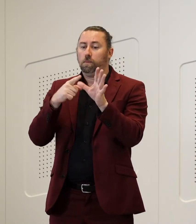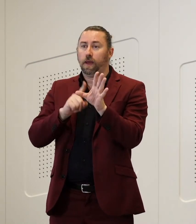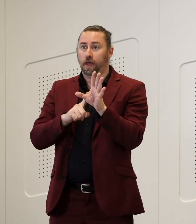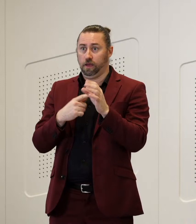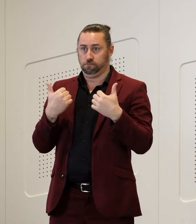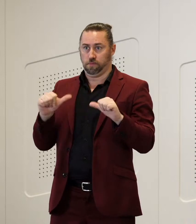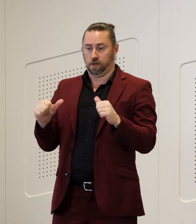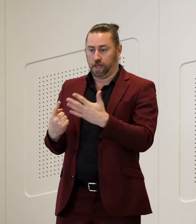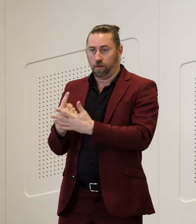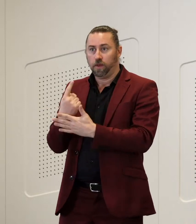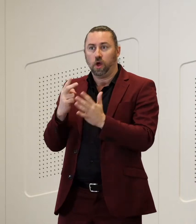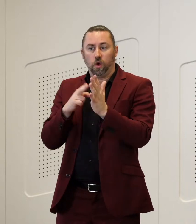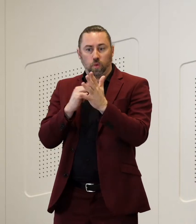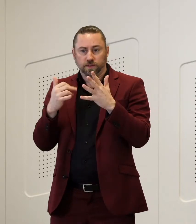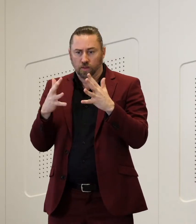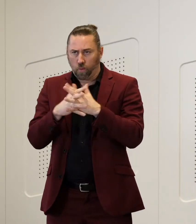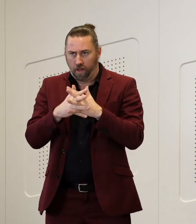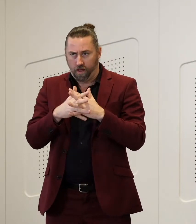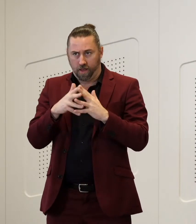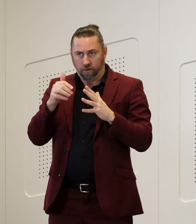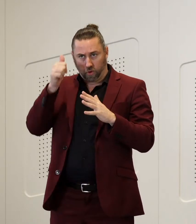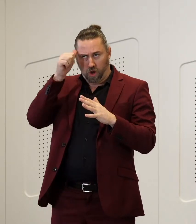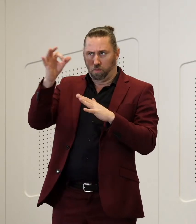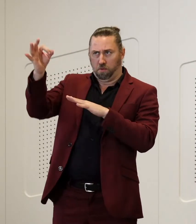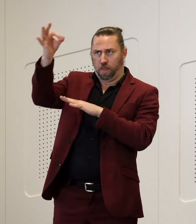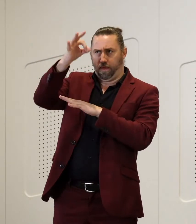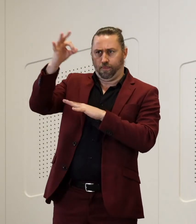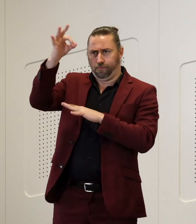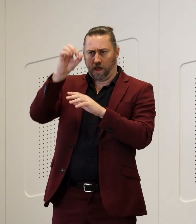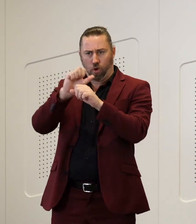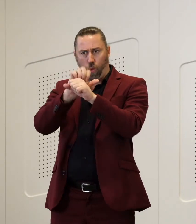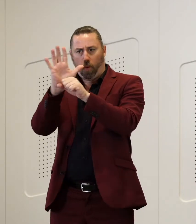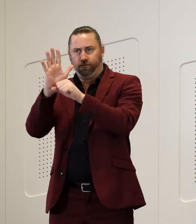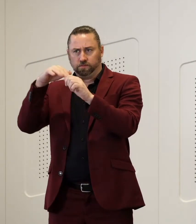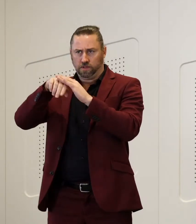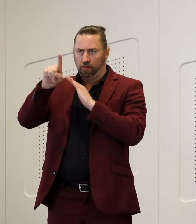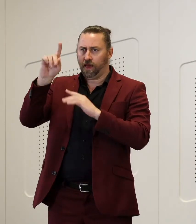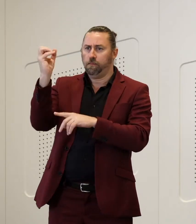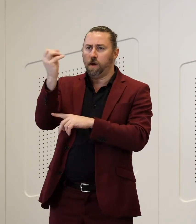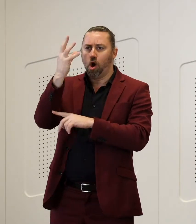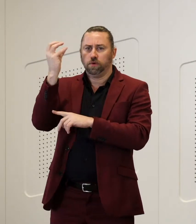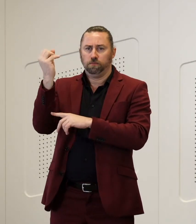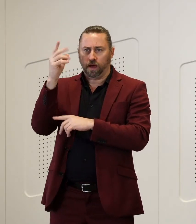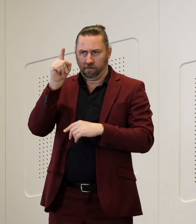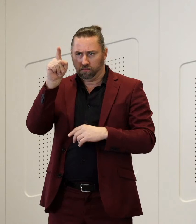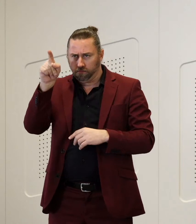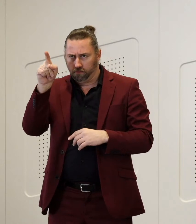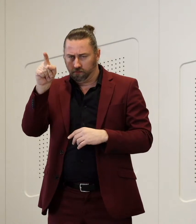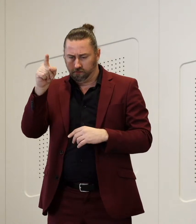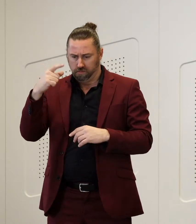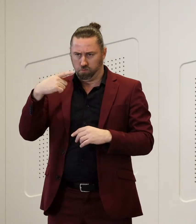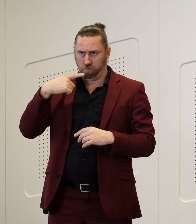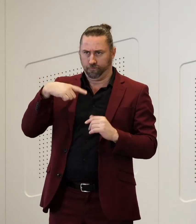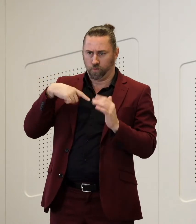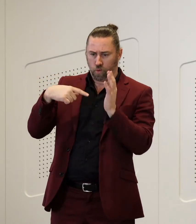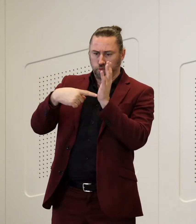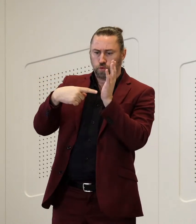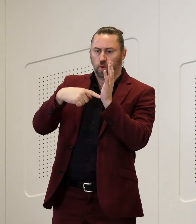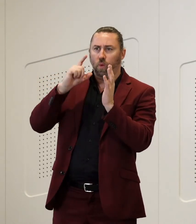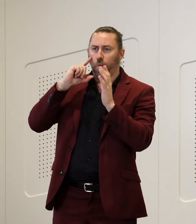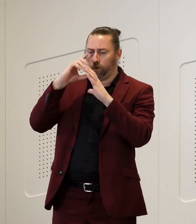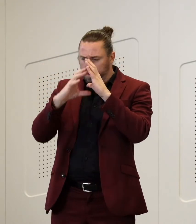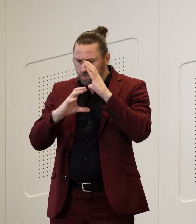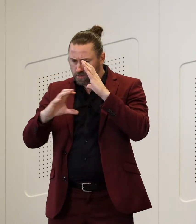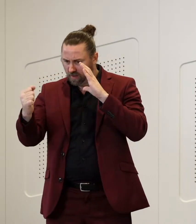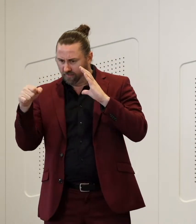New South Wales is not yet aware of any cases in Byron Bay, but clearly given the fact that Byron is within